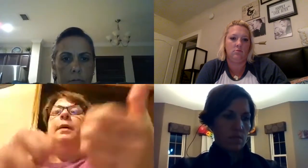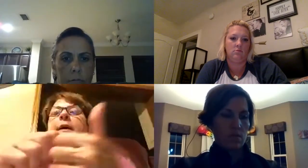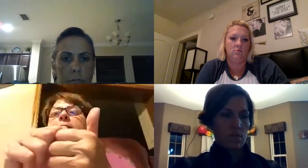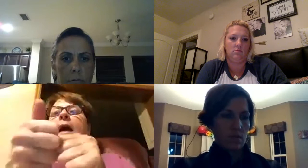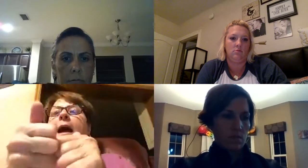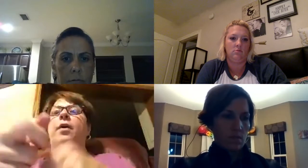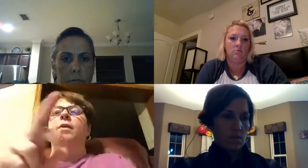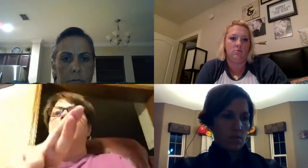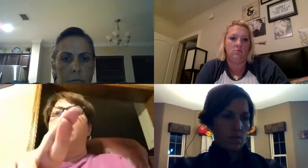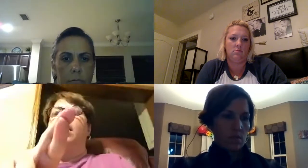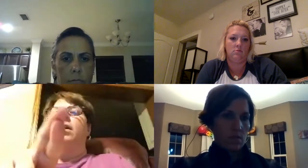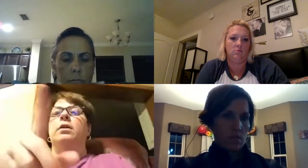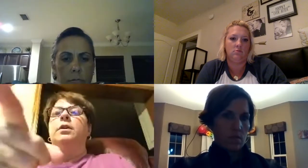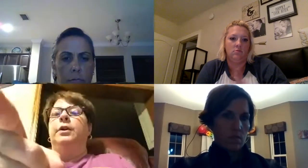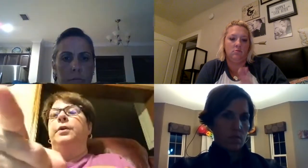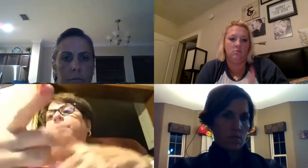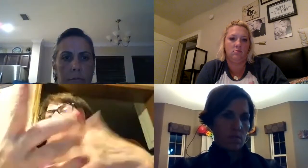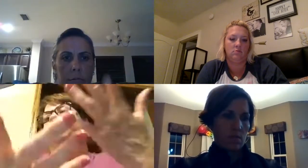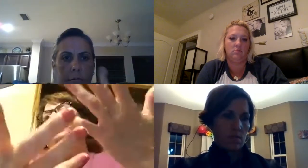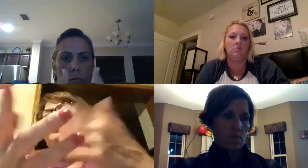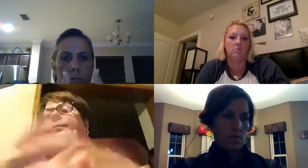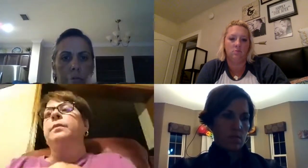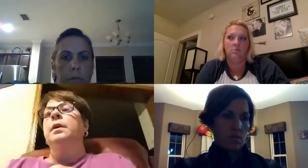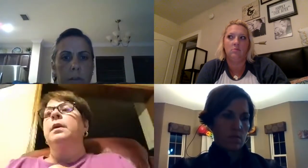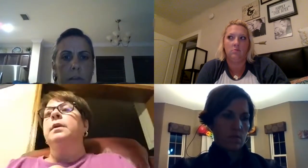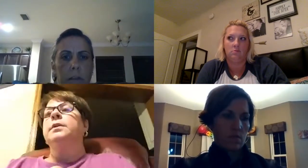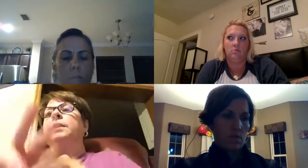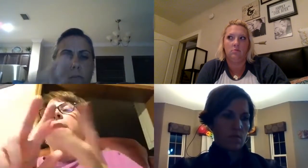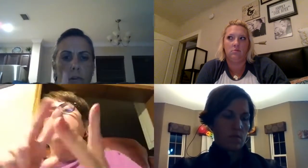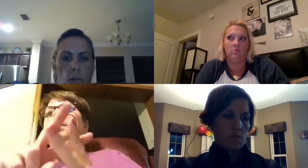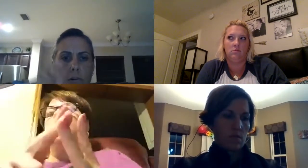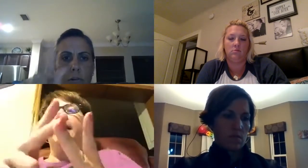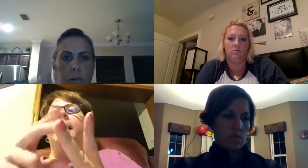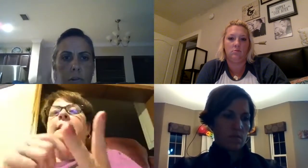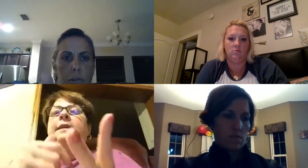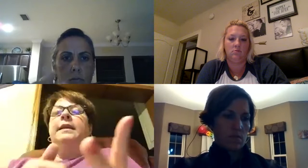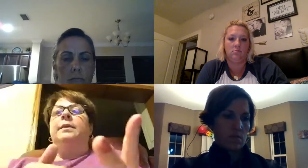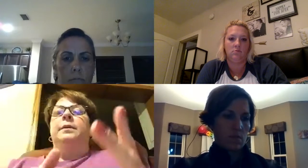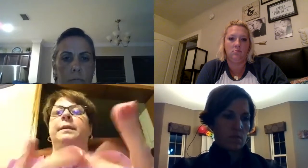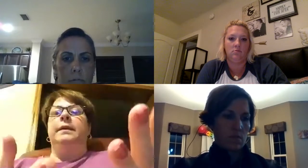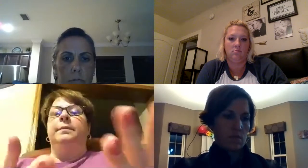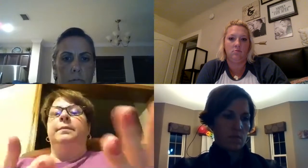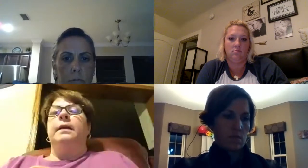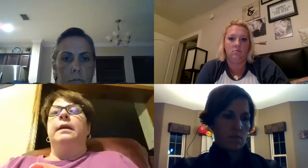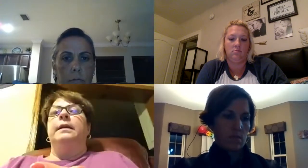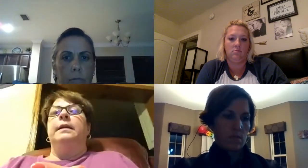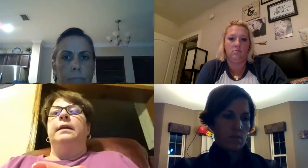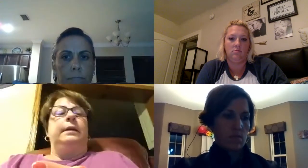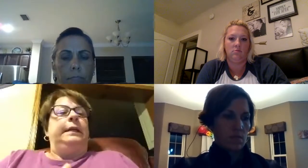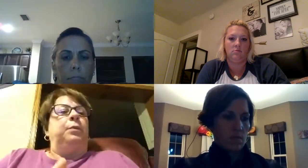it's how are you? So either way, I think it would be either one would